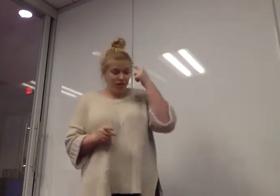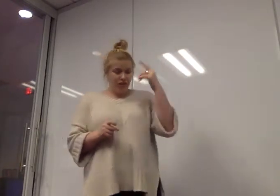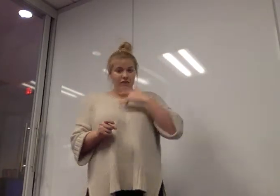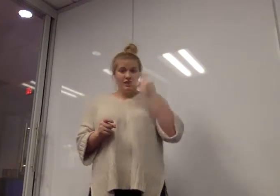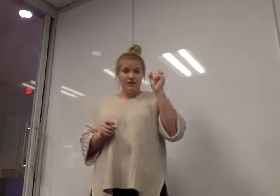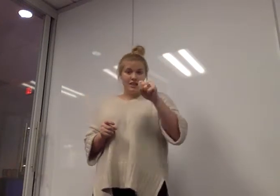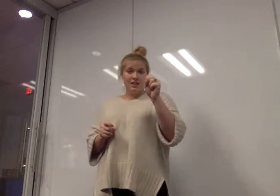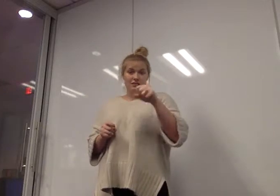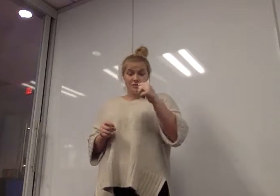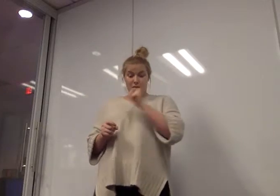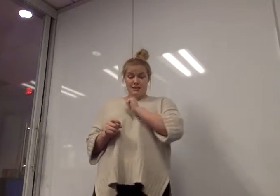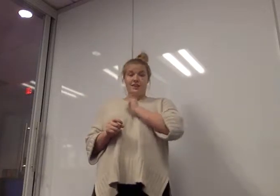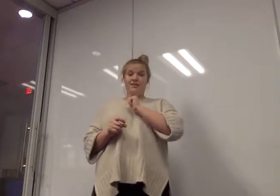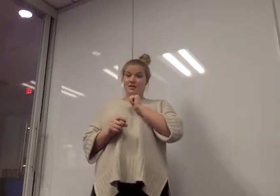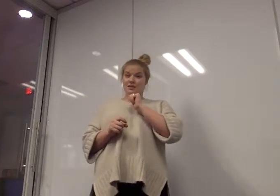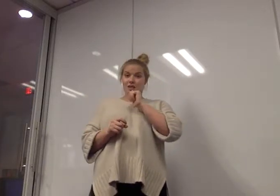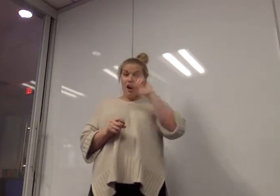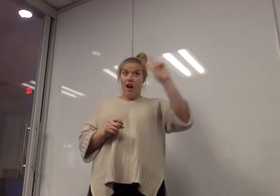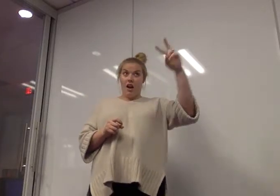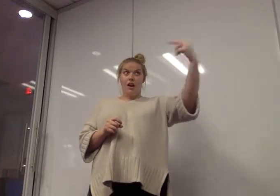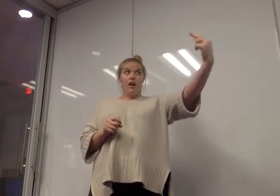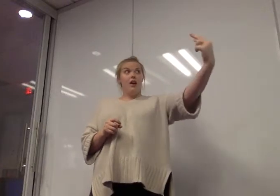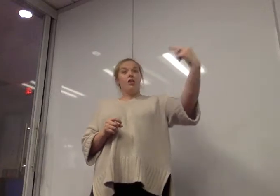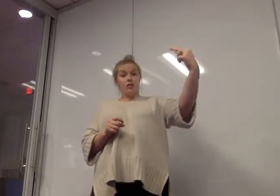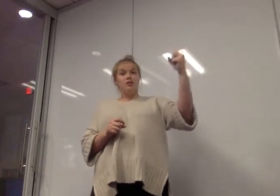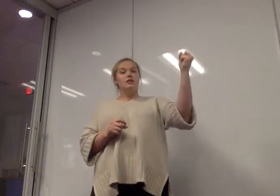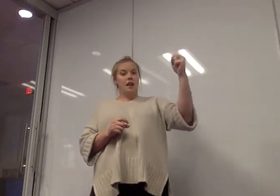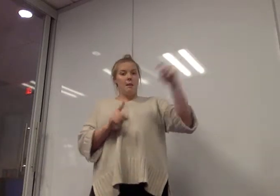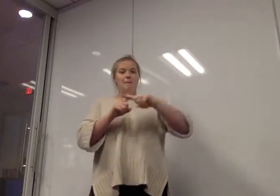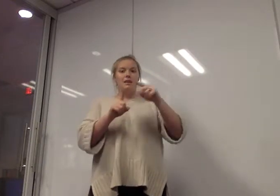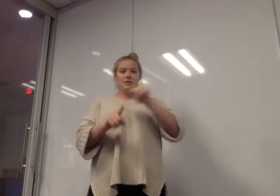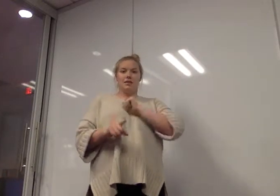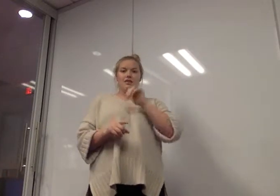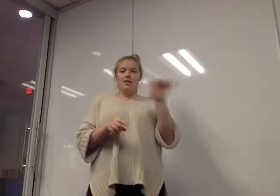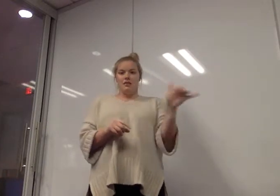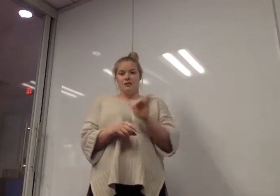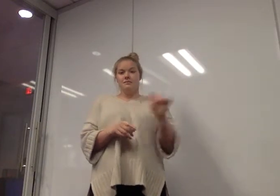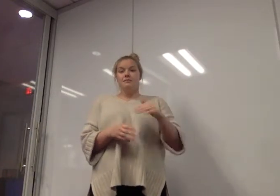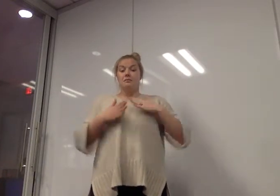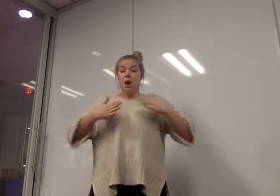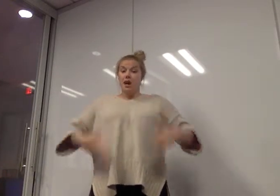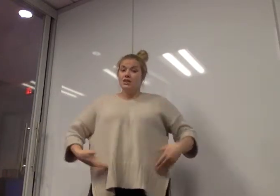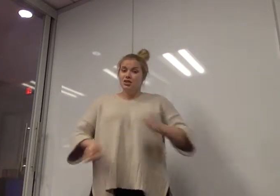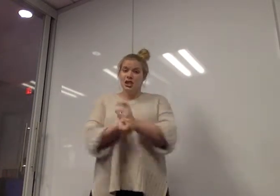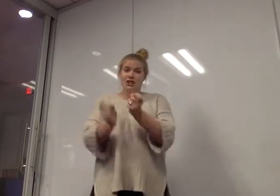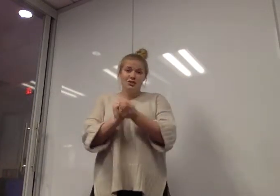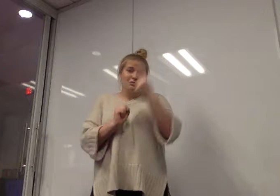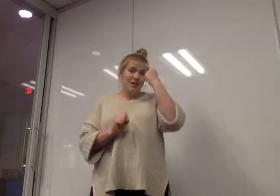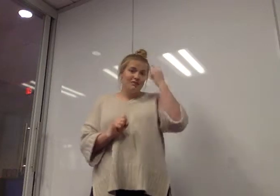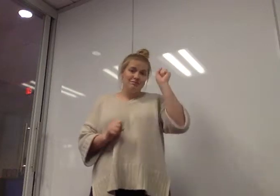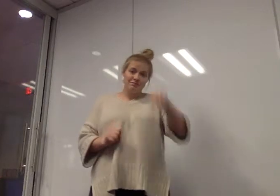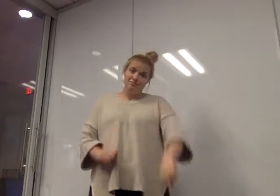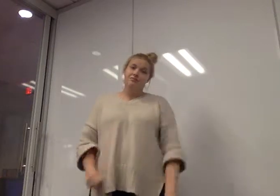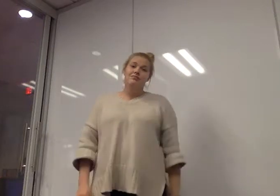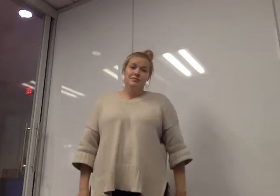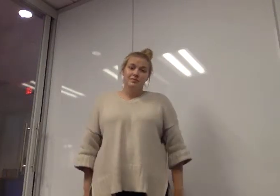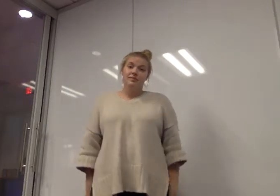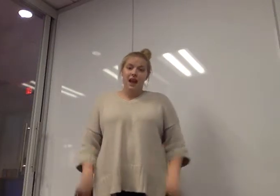about ourselves. So it's not just others, but it's also ourselves. Also, our bodies change our minds. But the next question, of course,